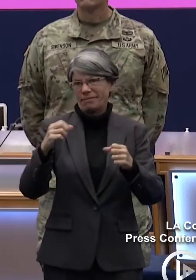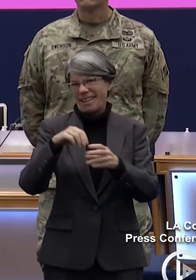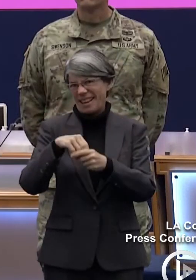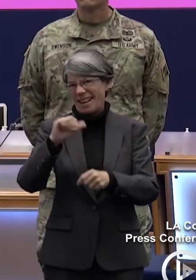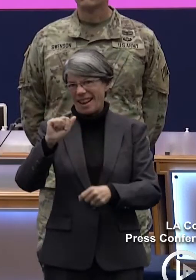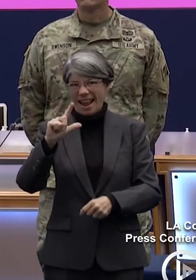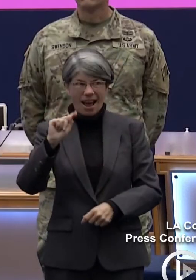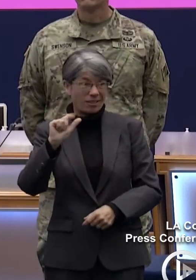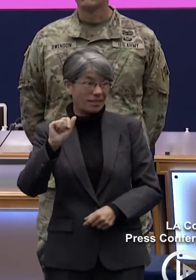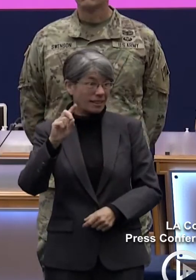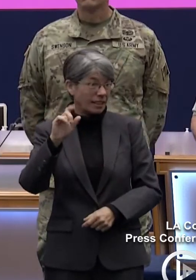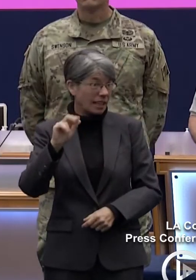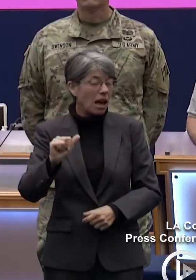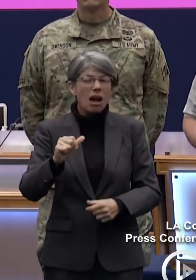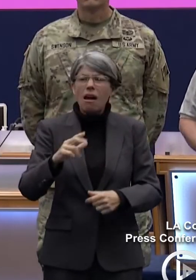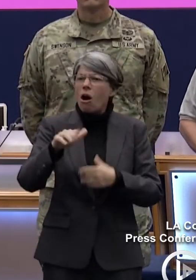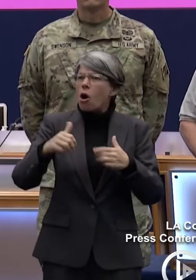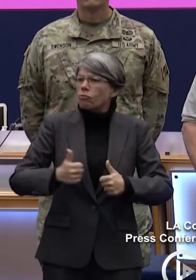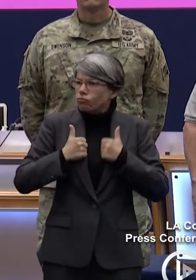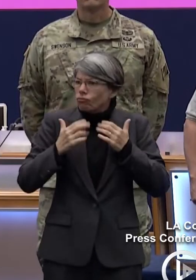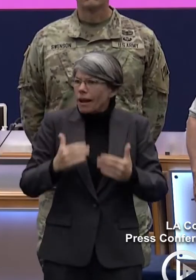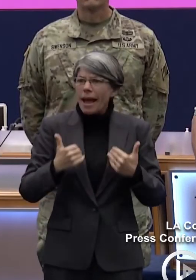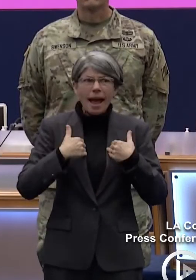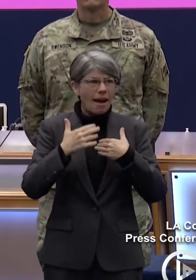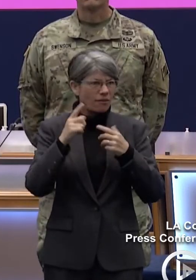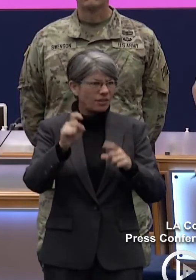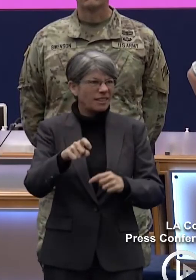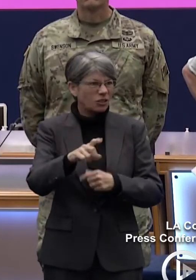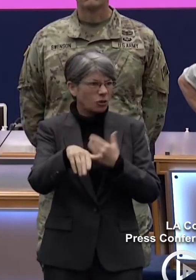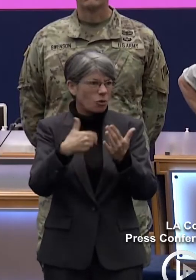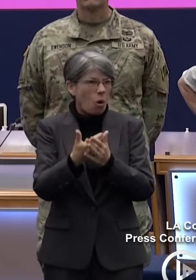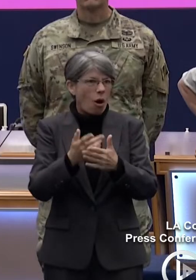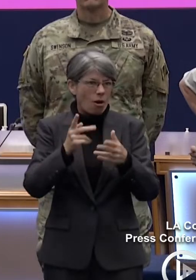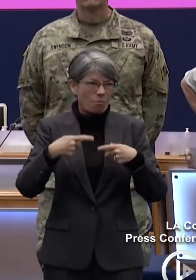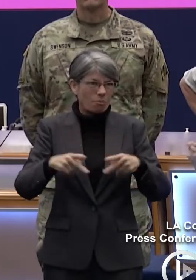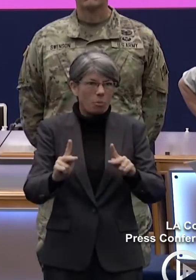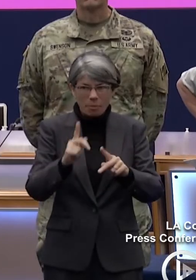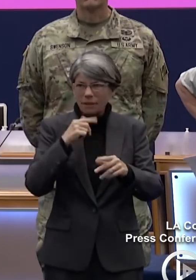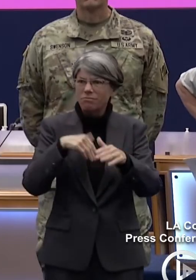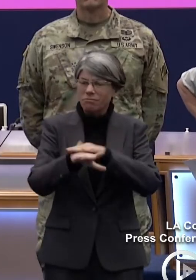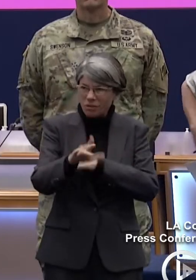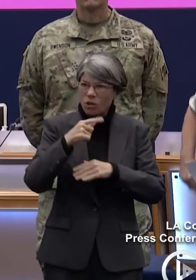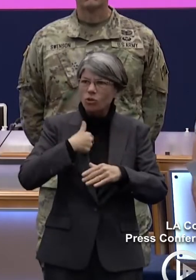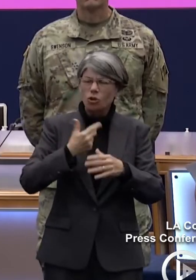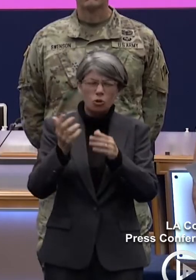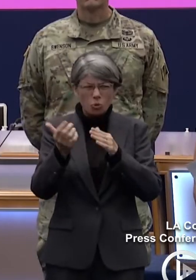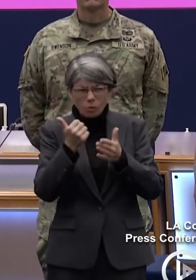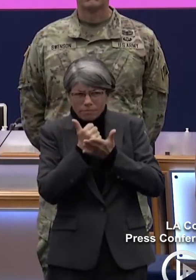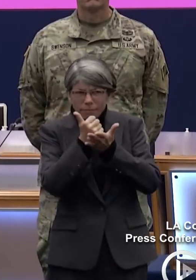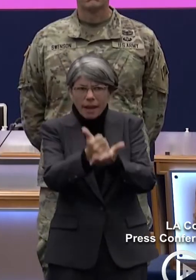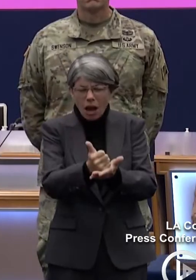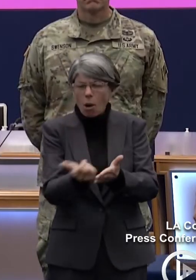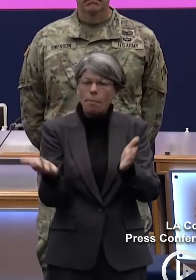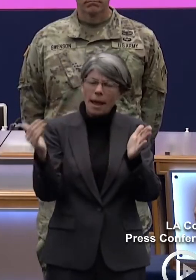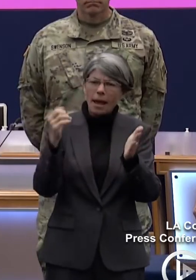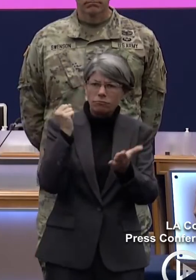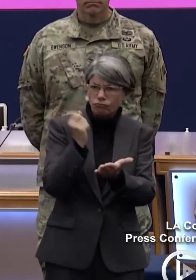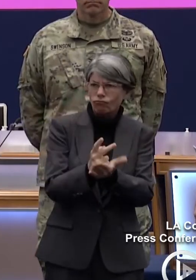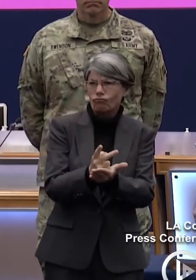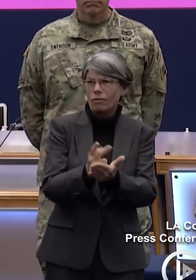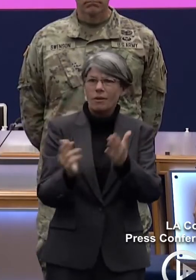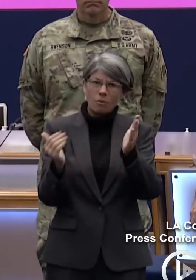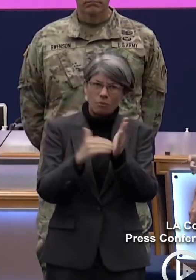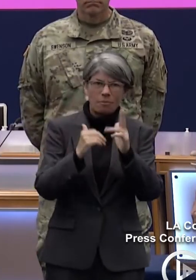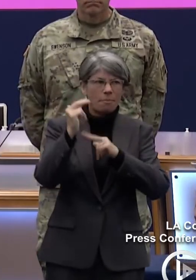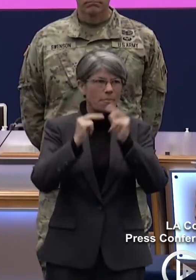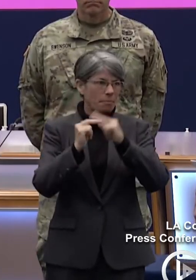residents will have access to all necessary permitting departments to efficiently guide and approve the rebuilding of their